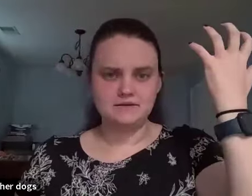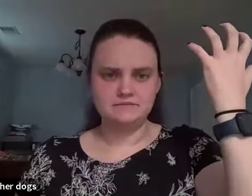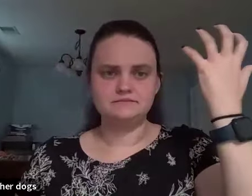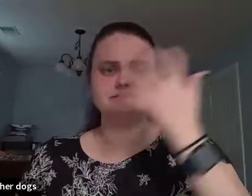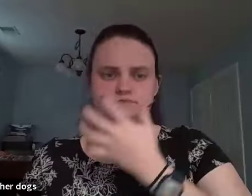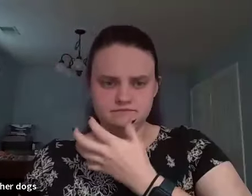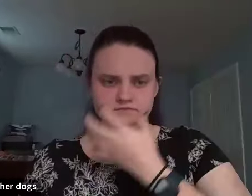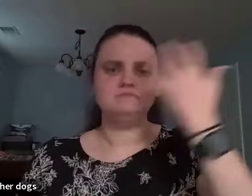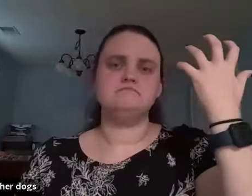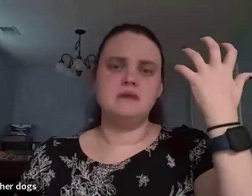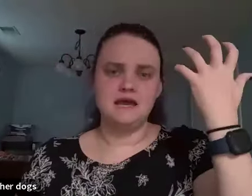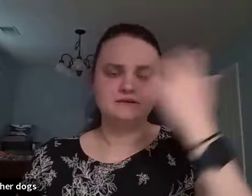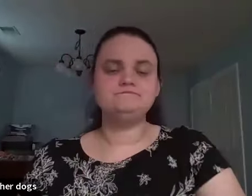mad, mad.